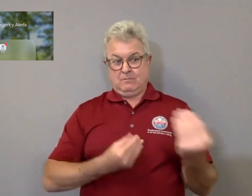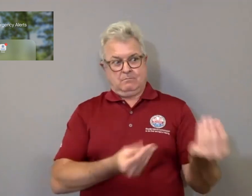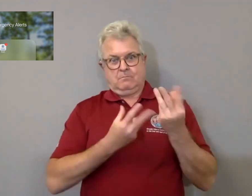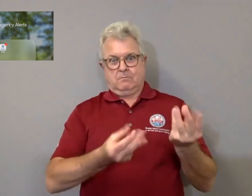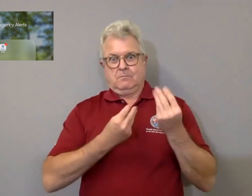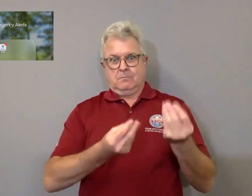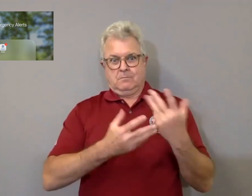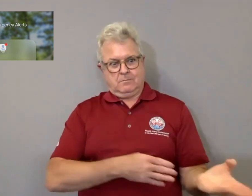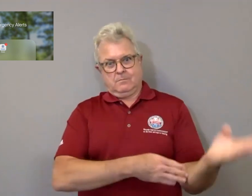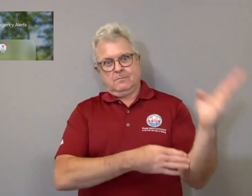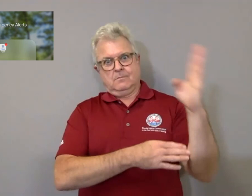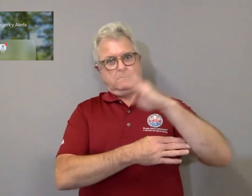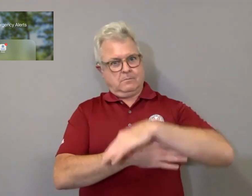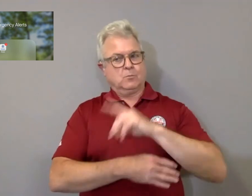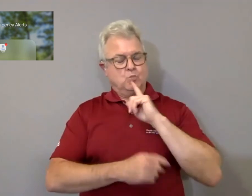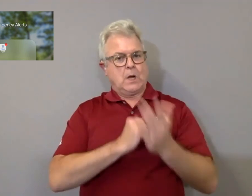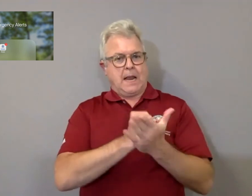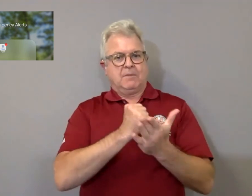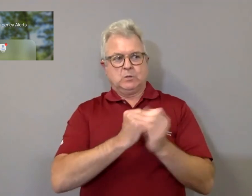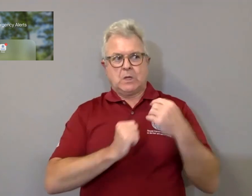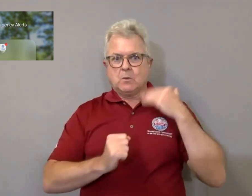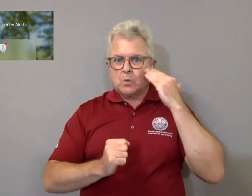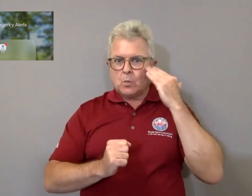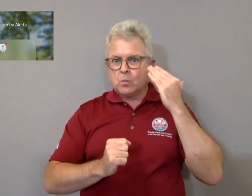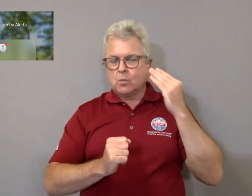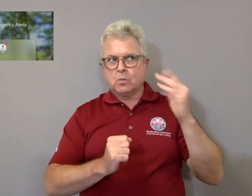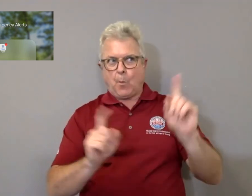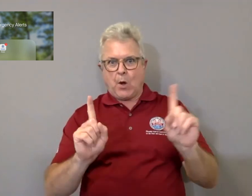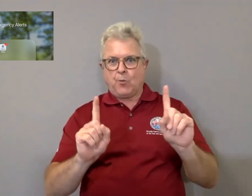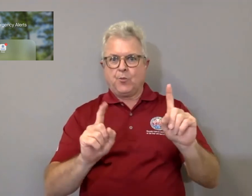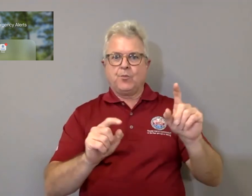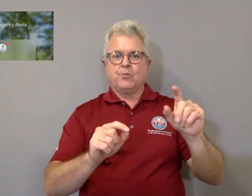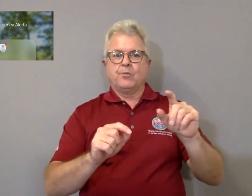a lot of information. A lot of the information I have is where I get from these